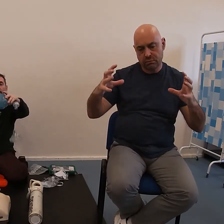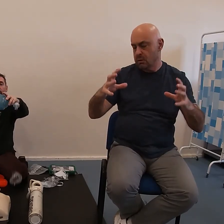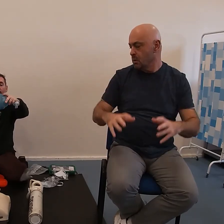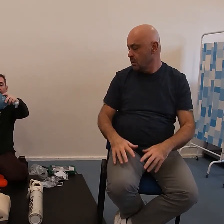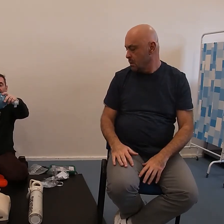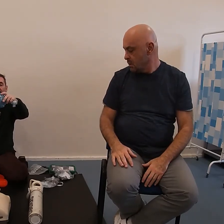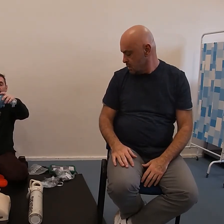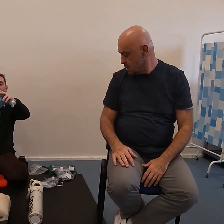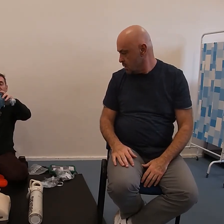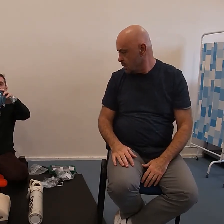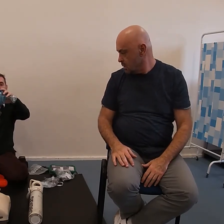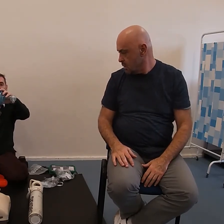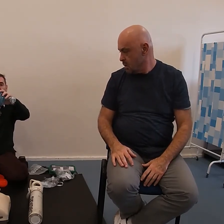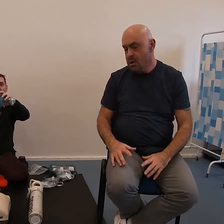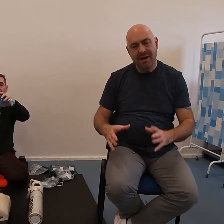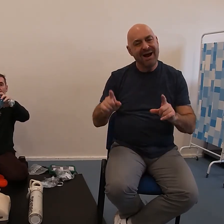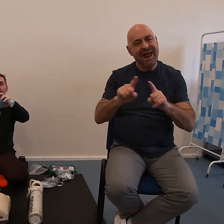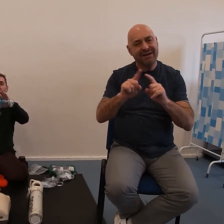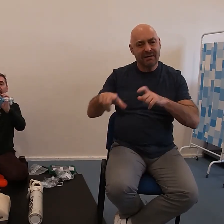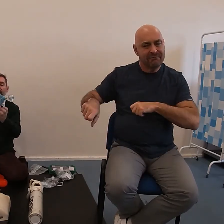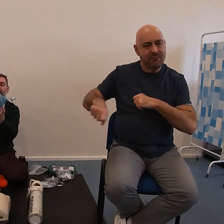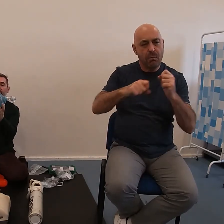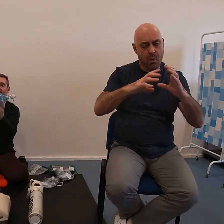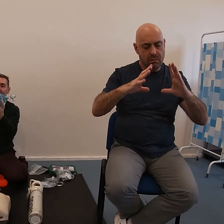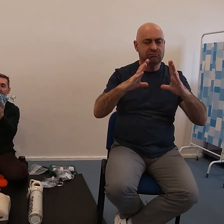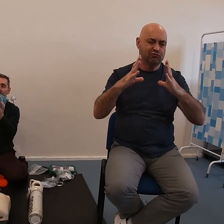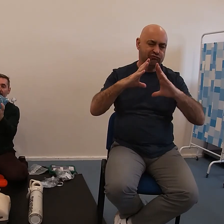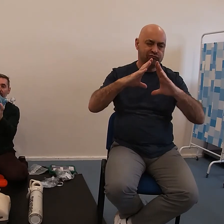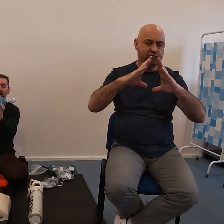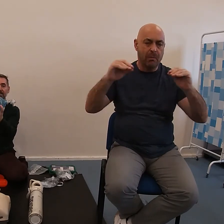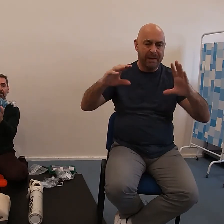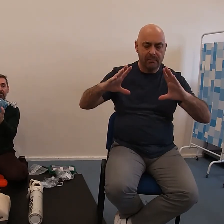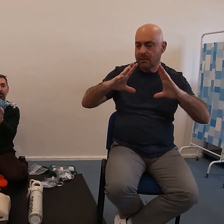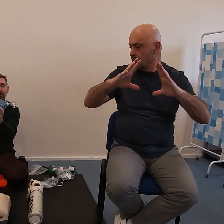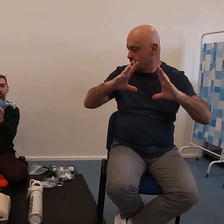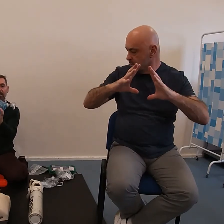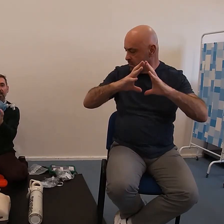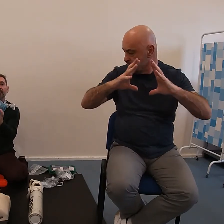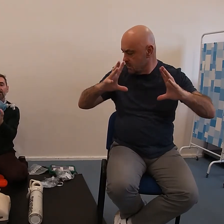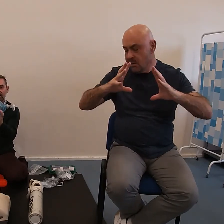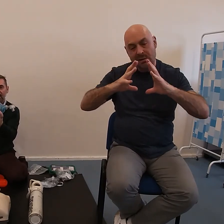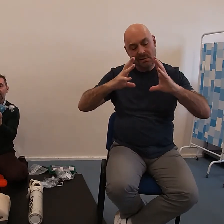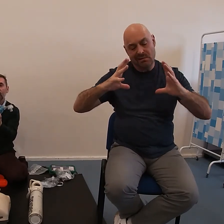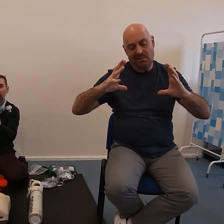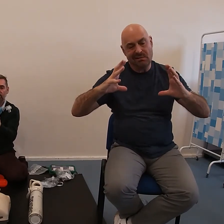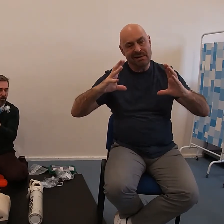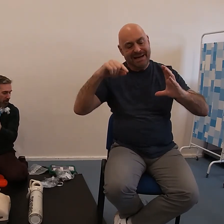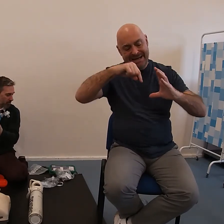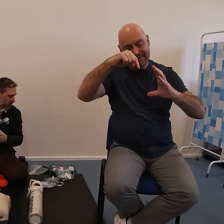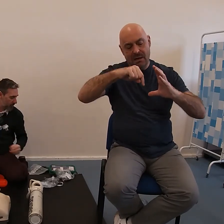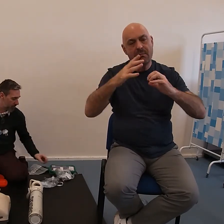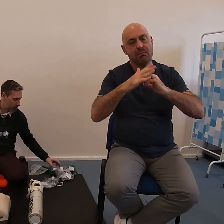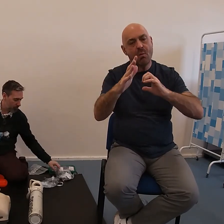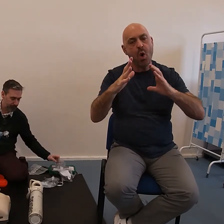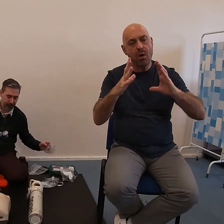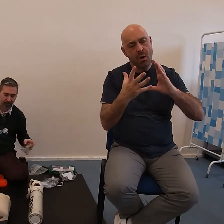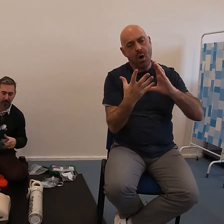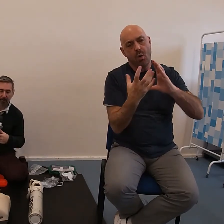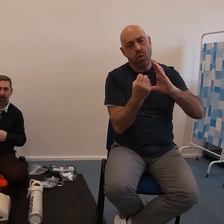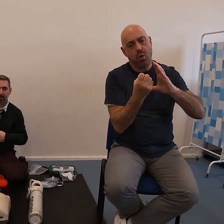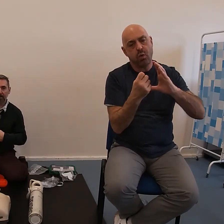By putting it into a football shape, it increases the volume within, so you have more oxygen going to the